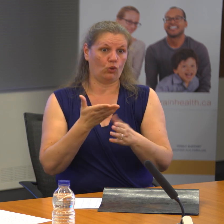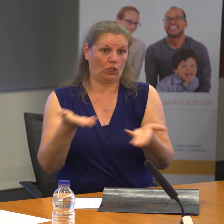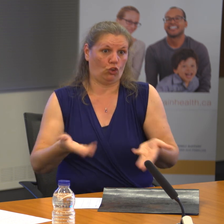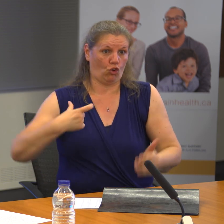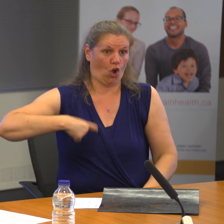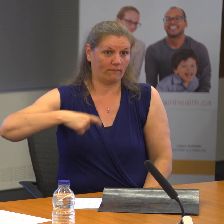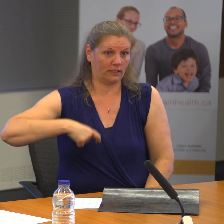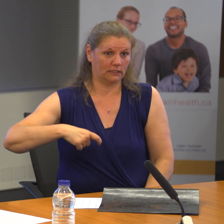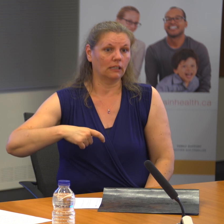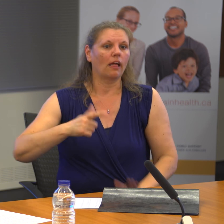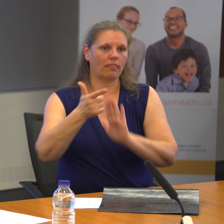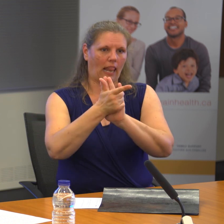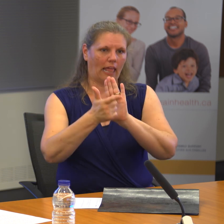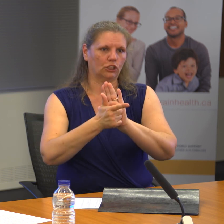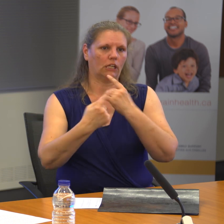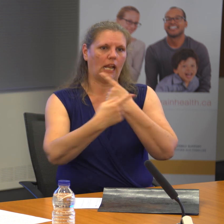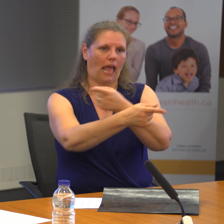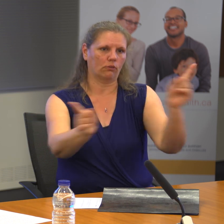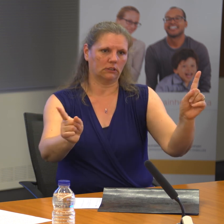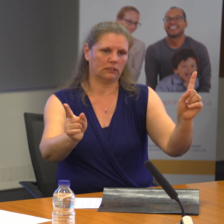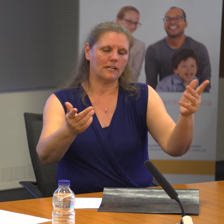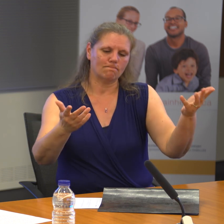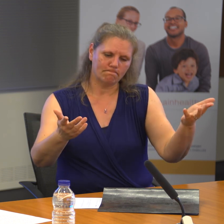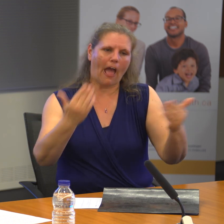I know you are all waiting on it.